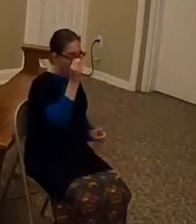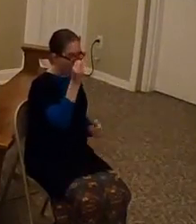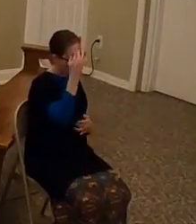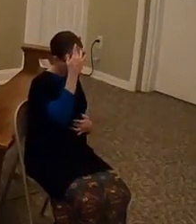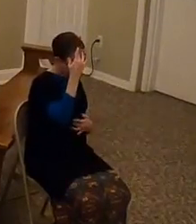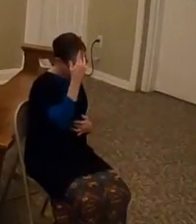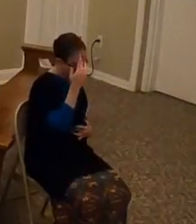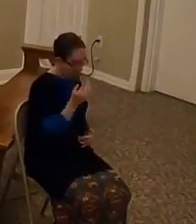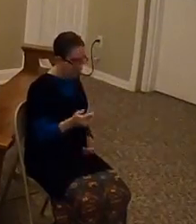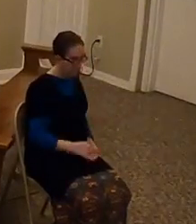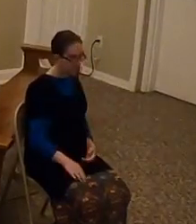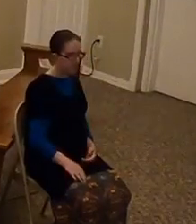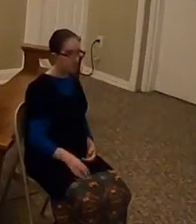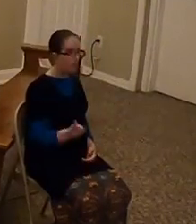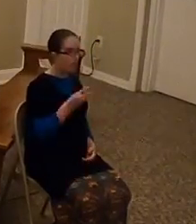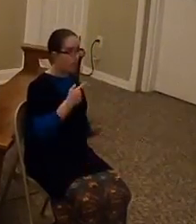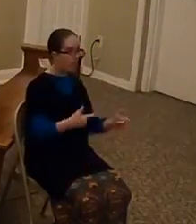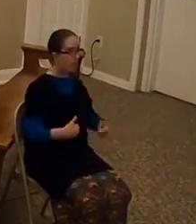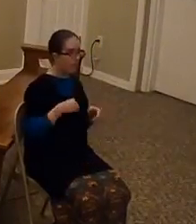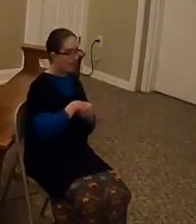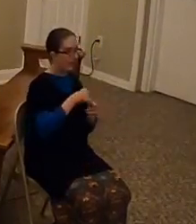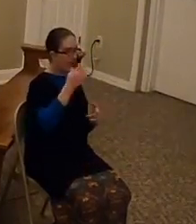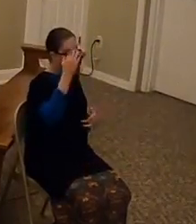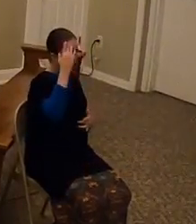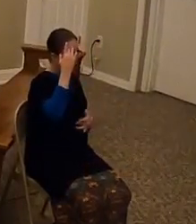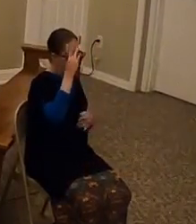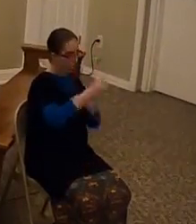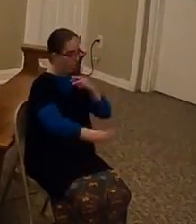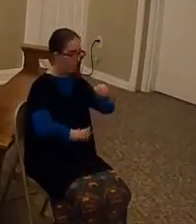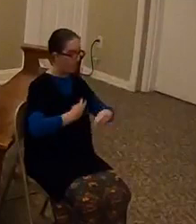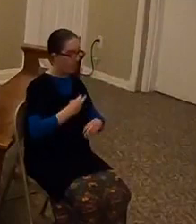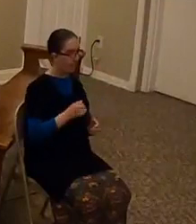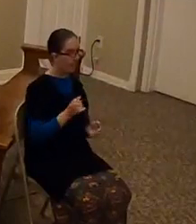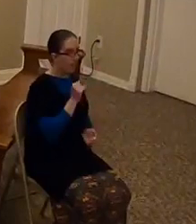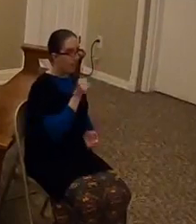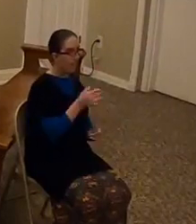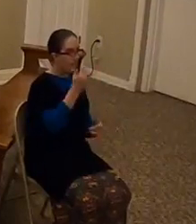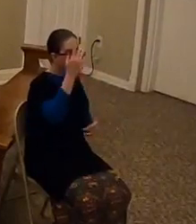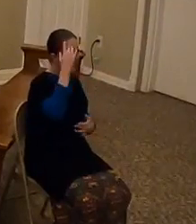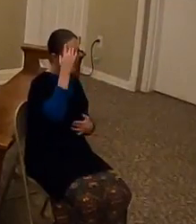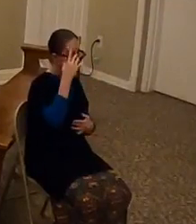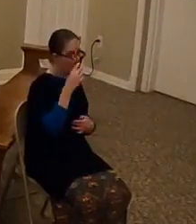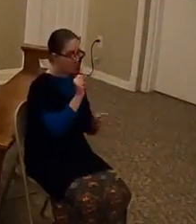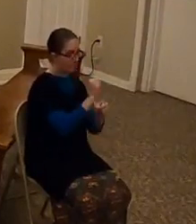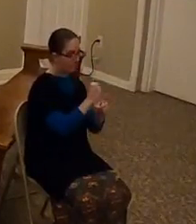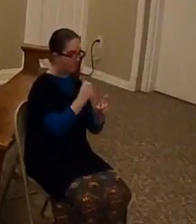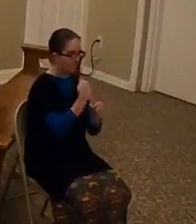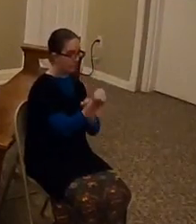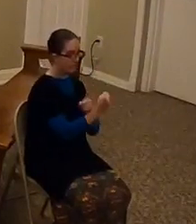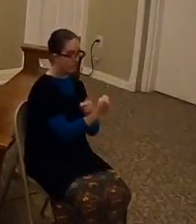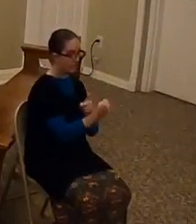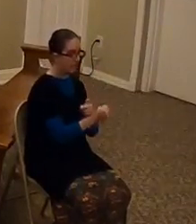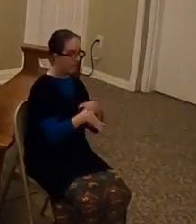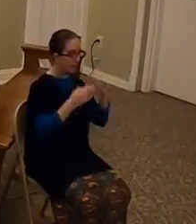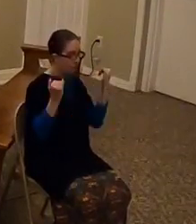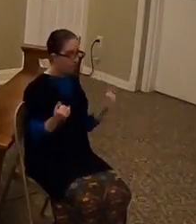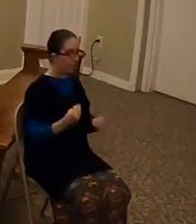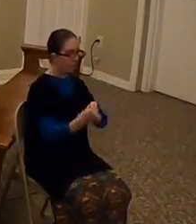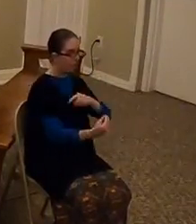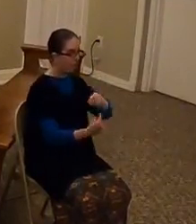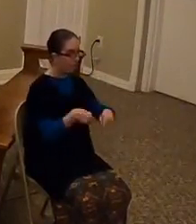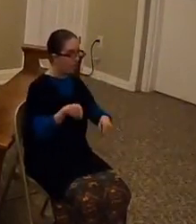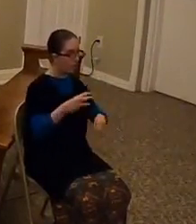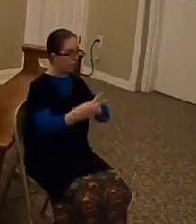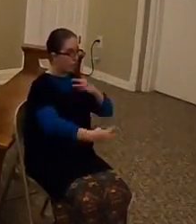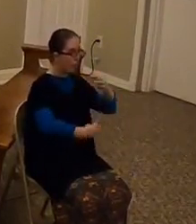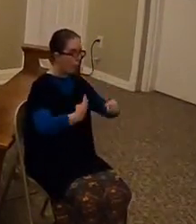It's sick. Amen. We live in a sick world. There is a sick society in our nation right now. And around the world, there's